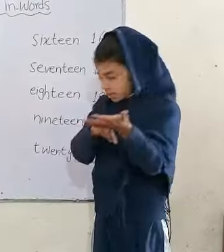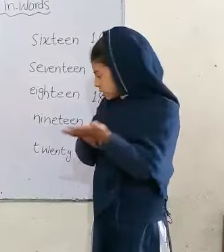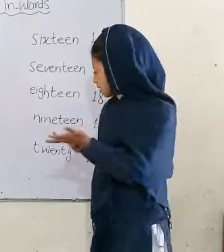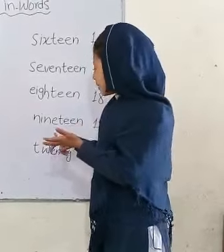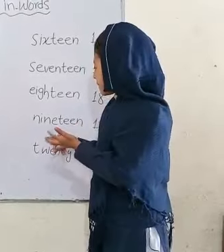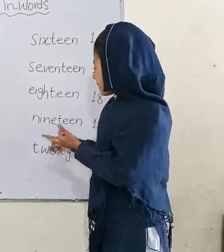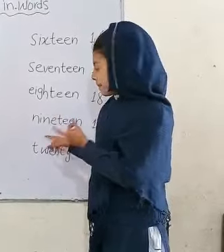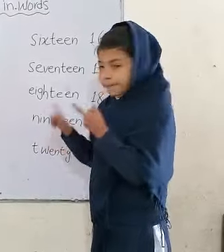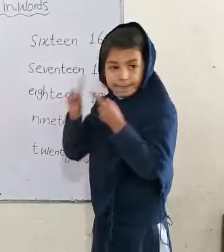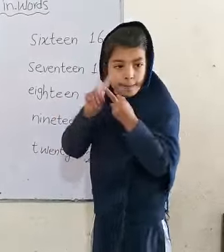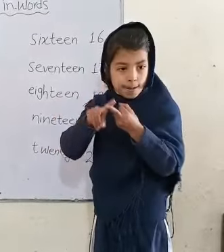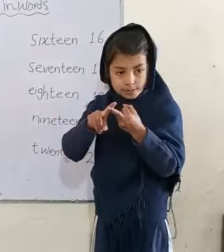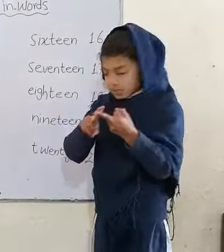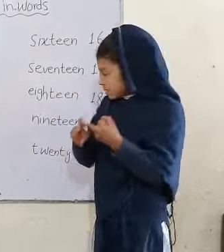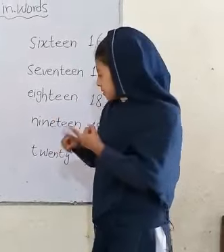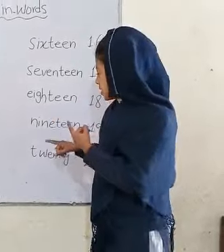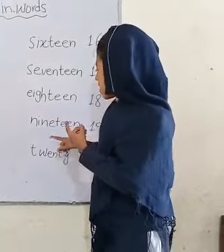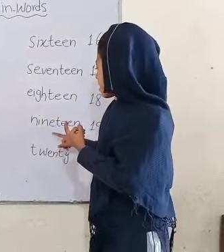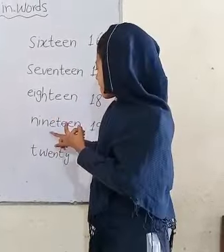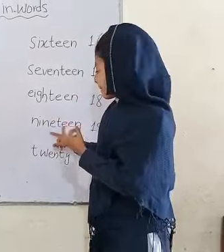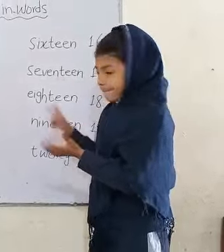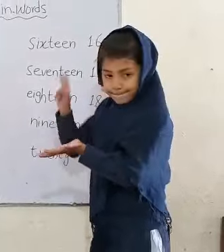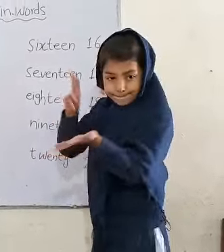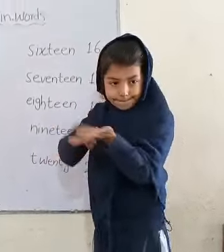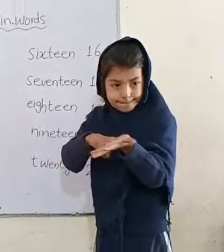N I N